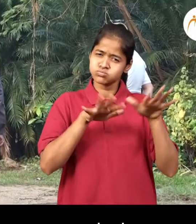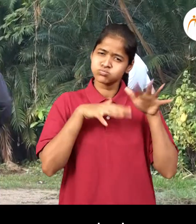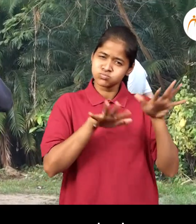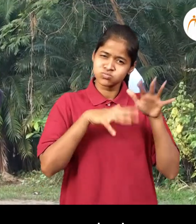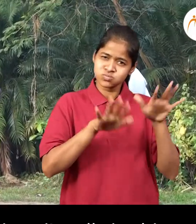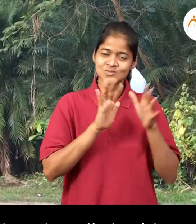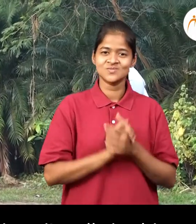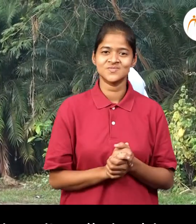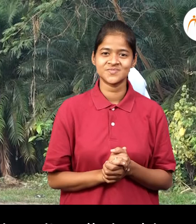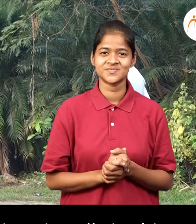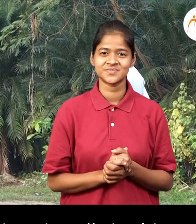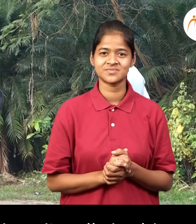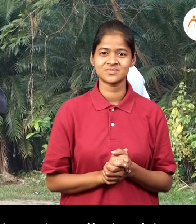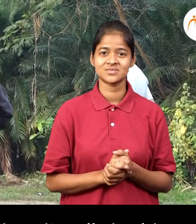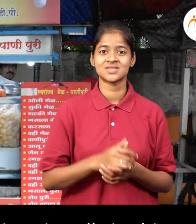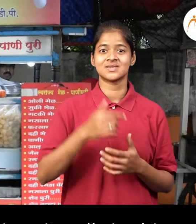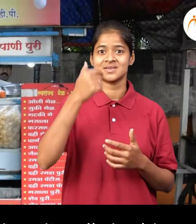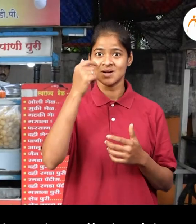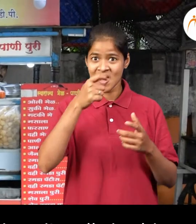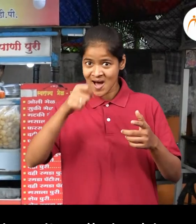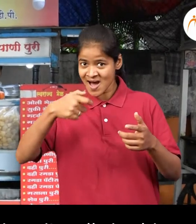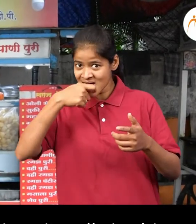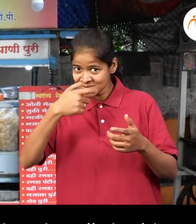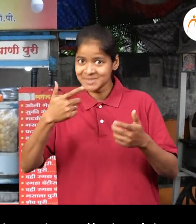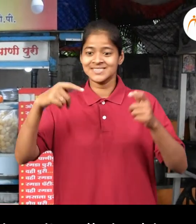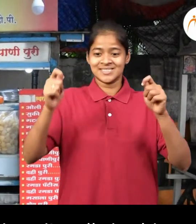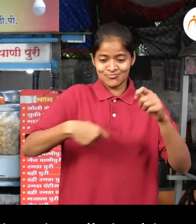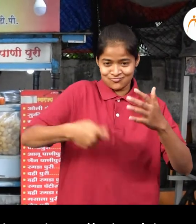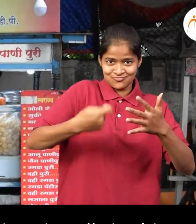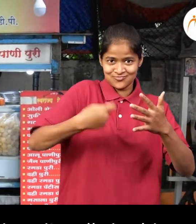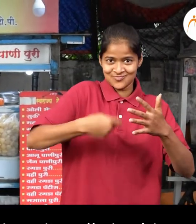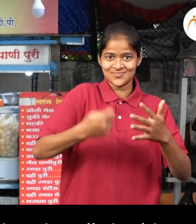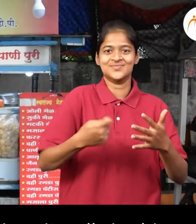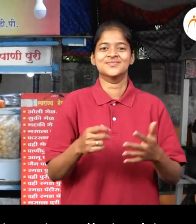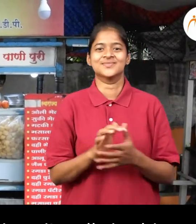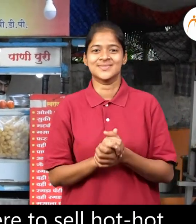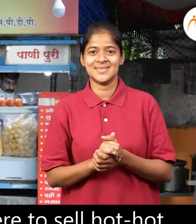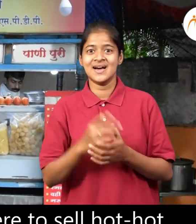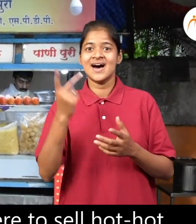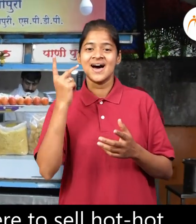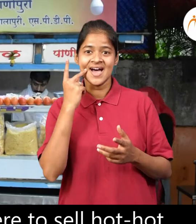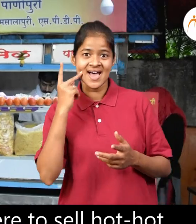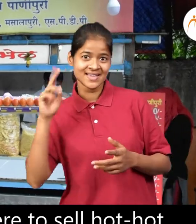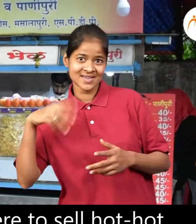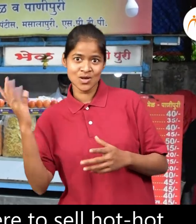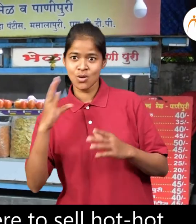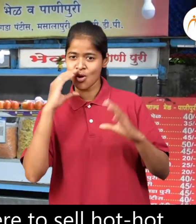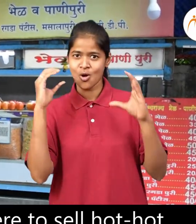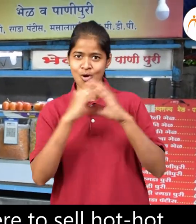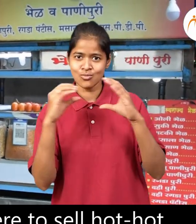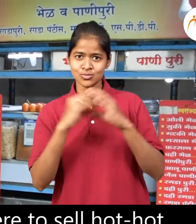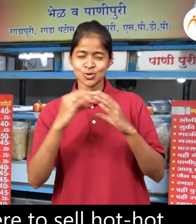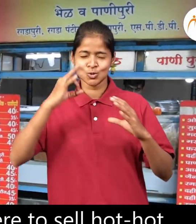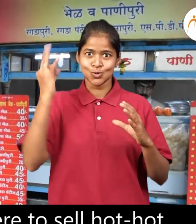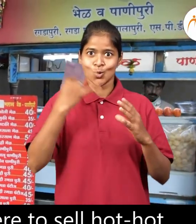there are bhel and panipuri stalls in this park an uncle comes here to